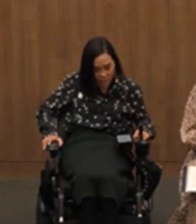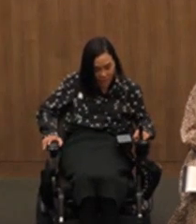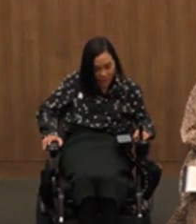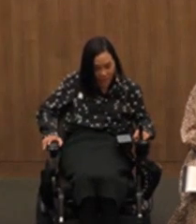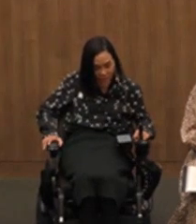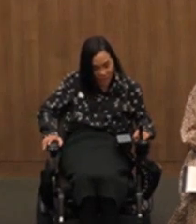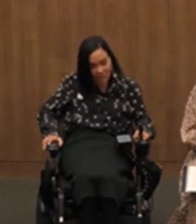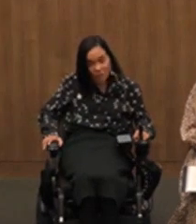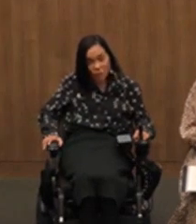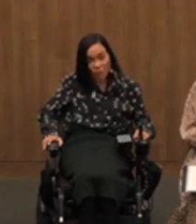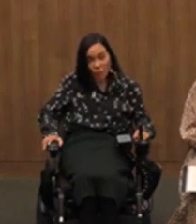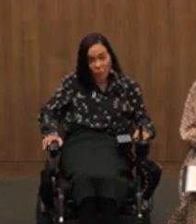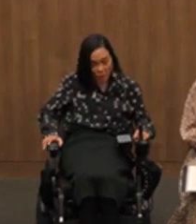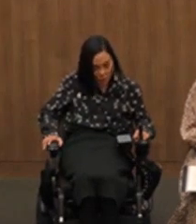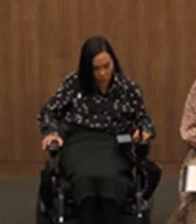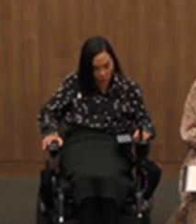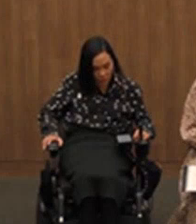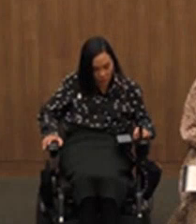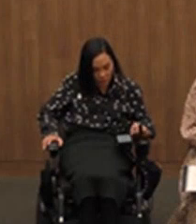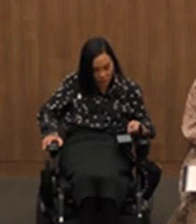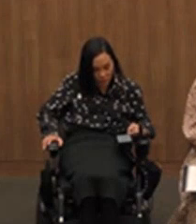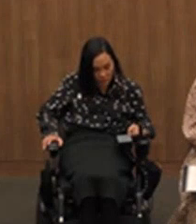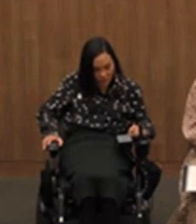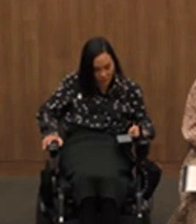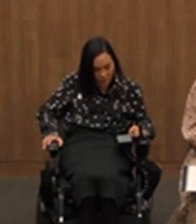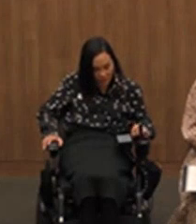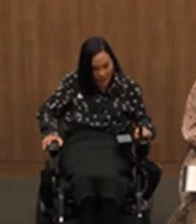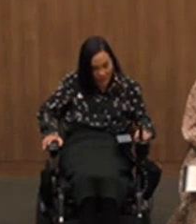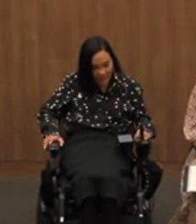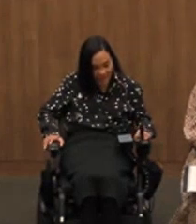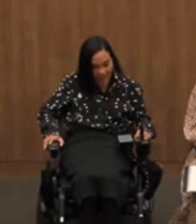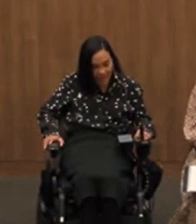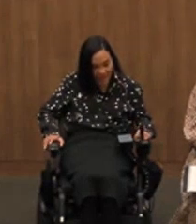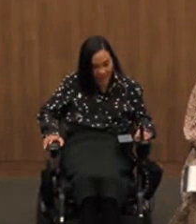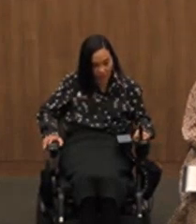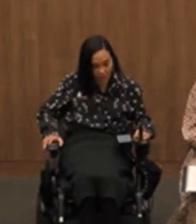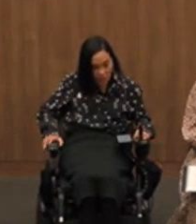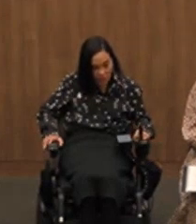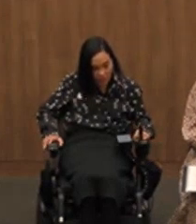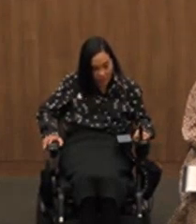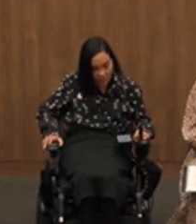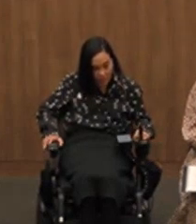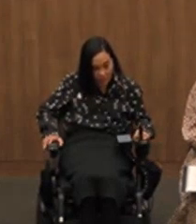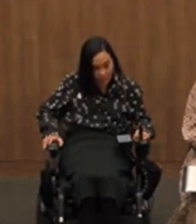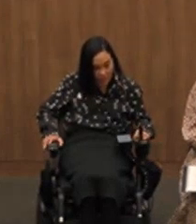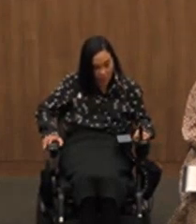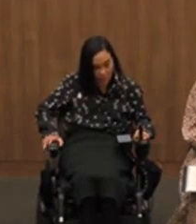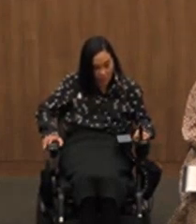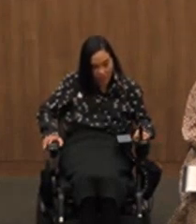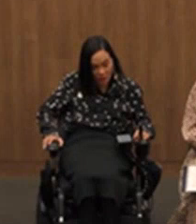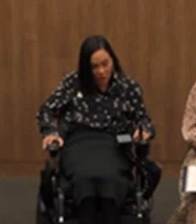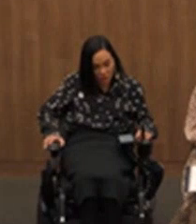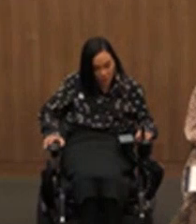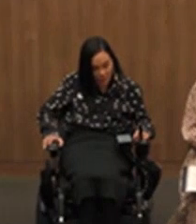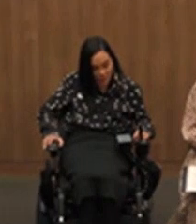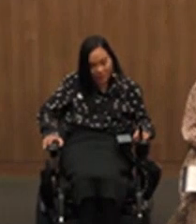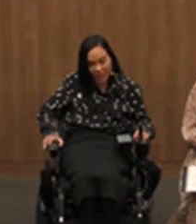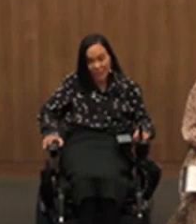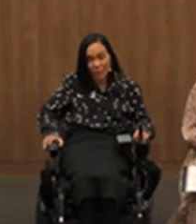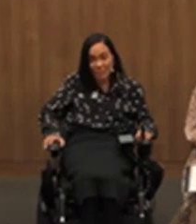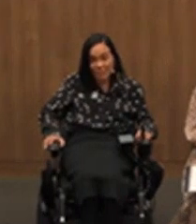person's disability that is useful and quick reference for hospital staff. It seeks to improve the transfer of information between